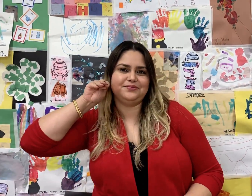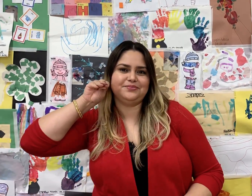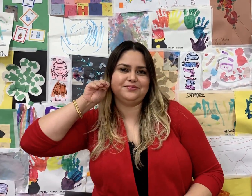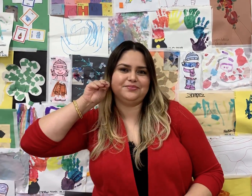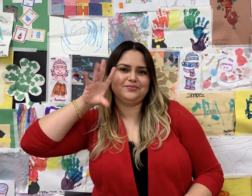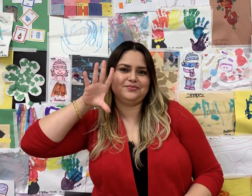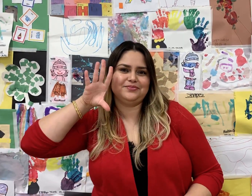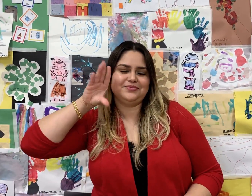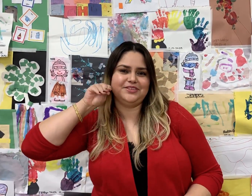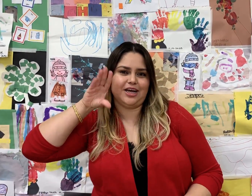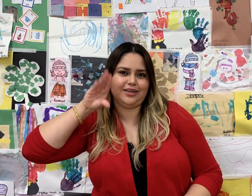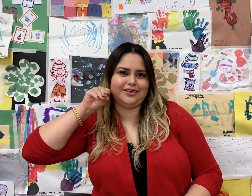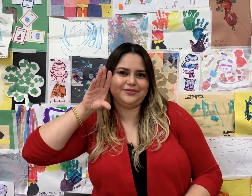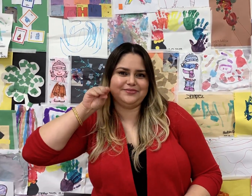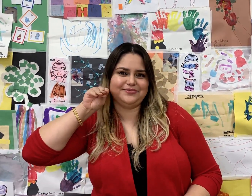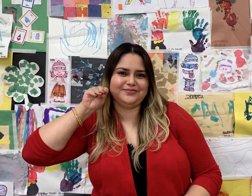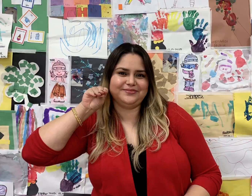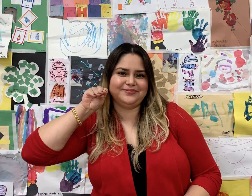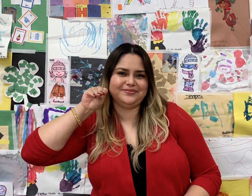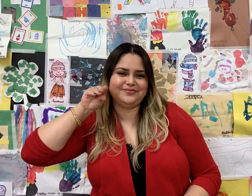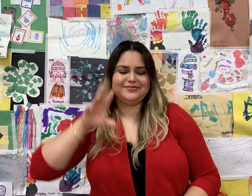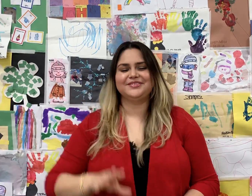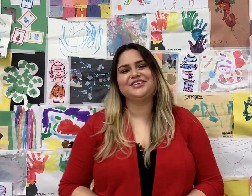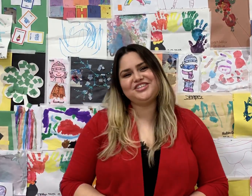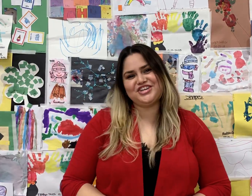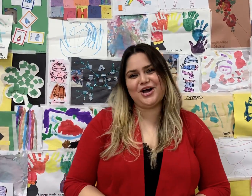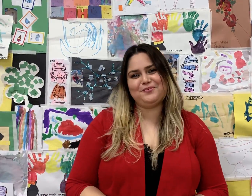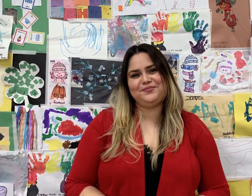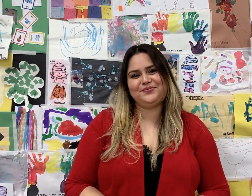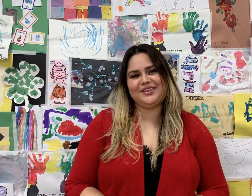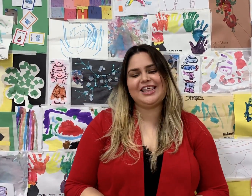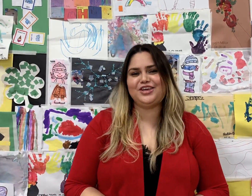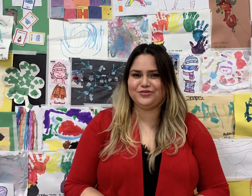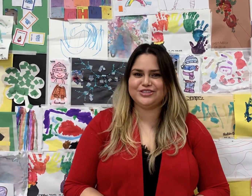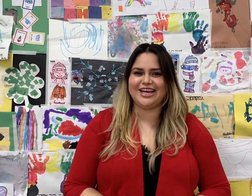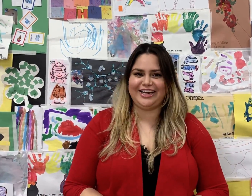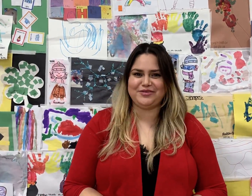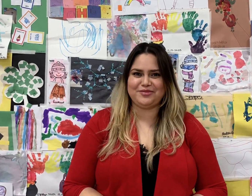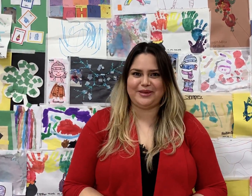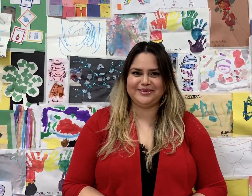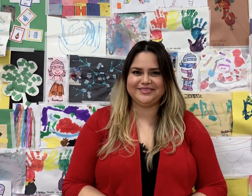Duck. Good job. Thank you for signing with me.